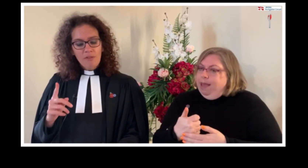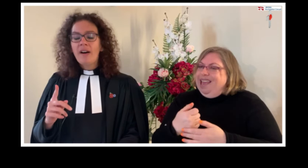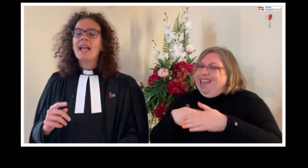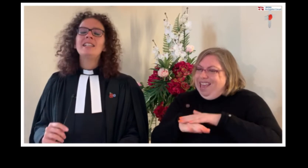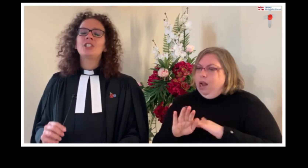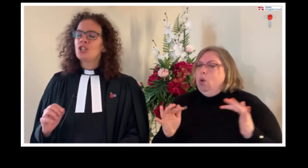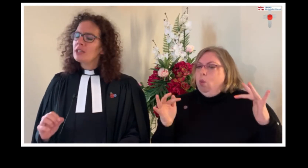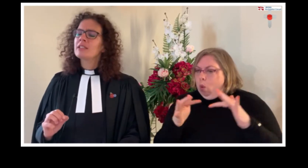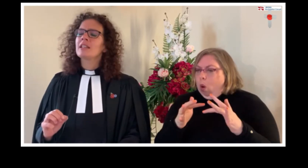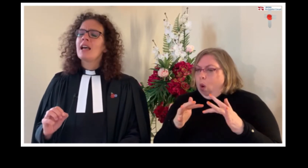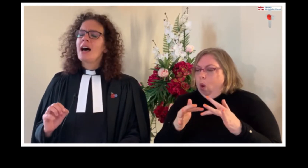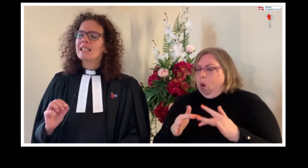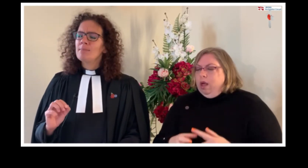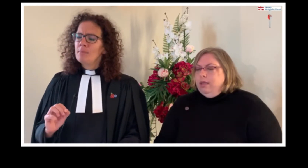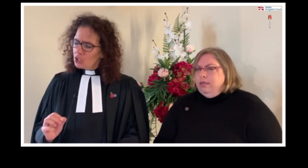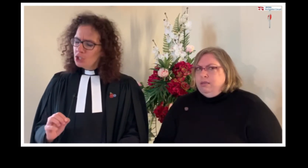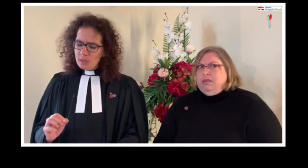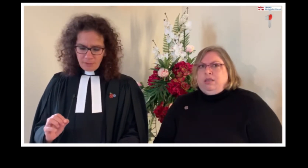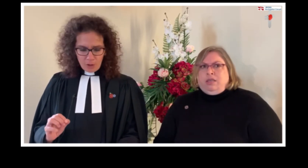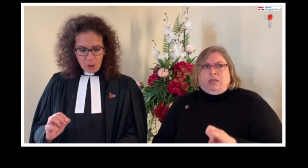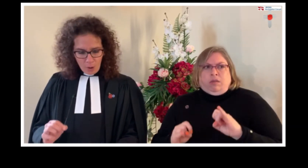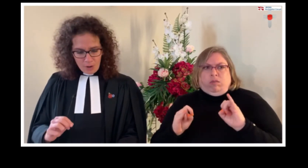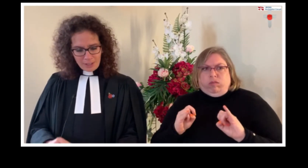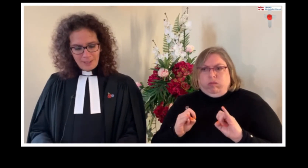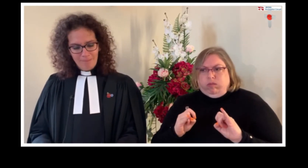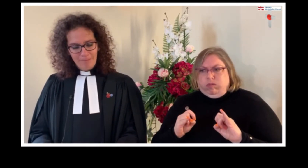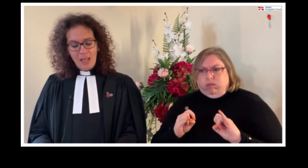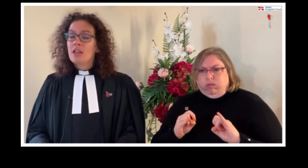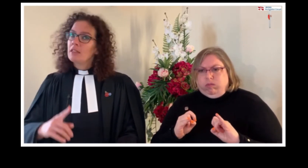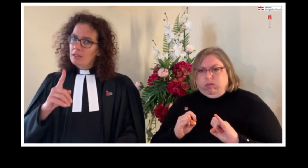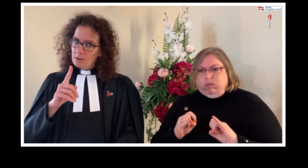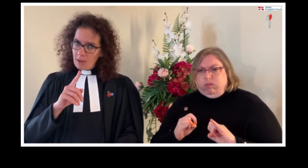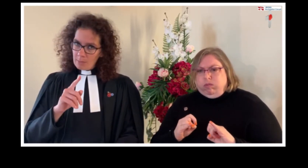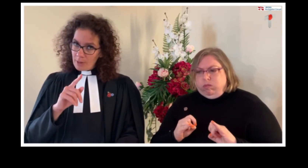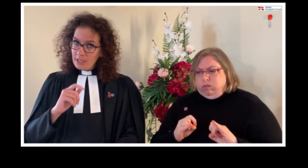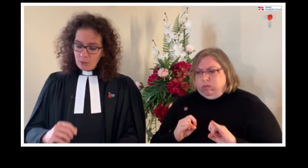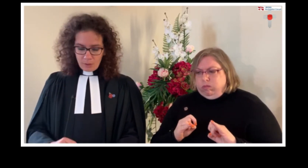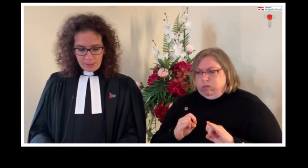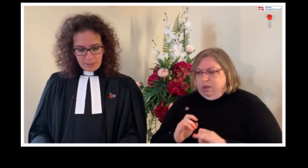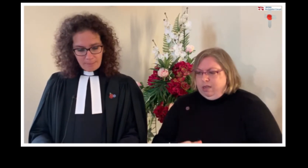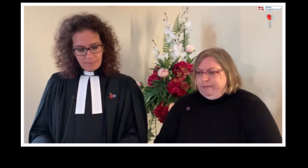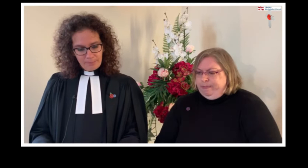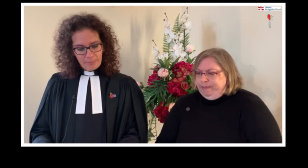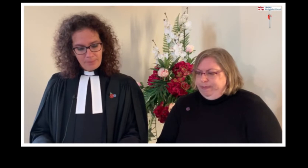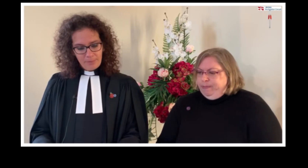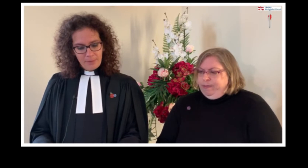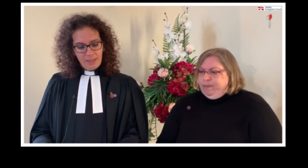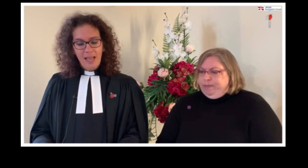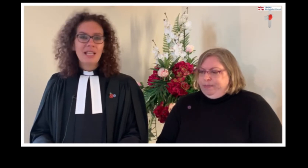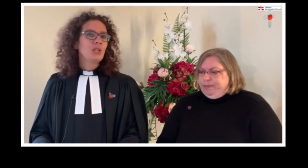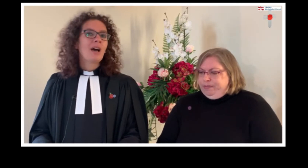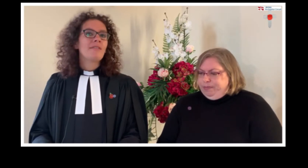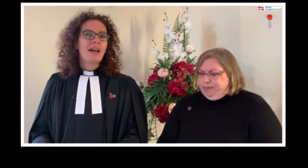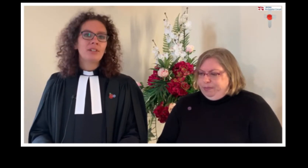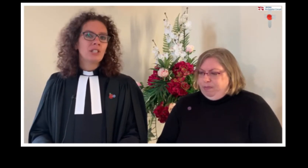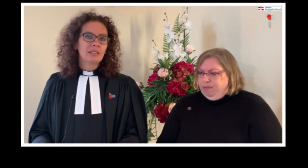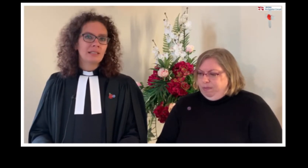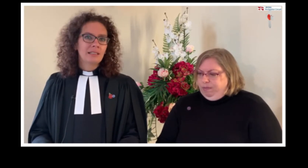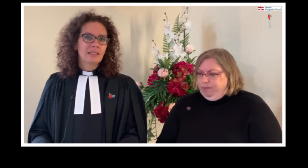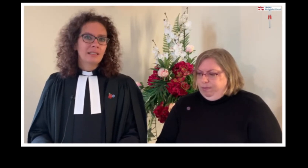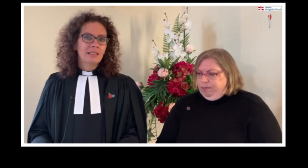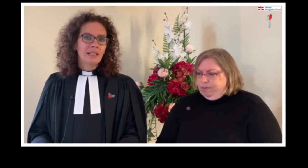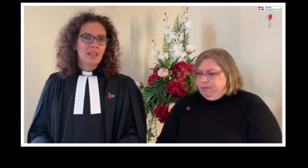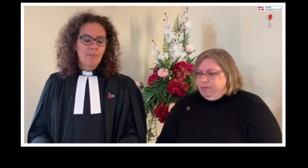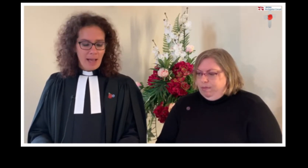on, you will find just as much use for a horse, the well-bred horse, as you have ever